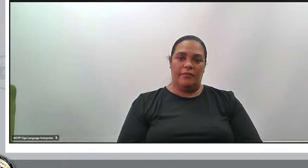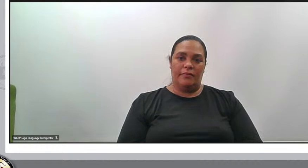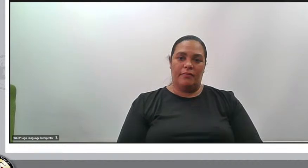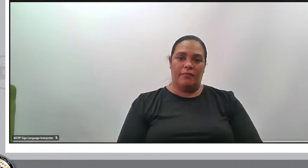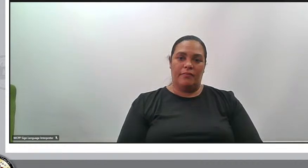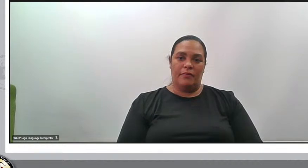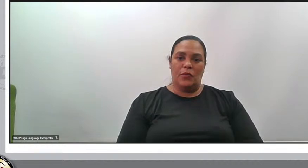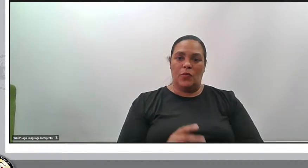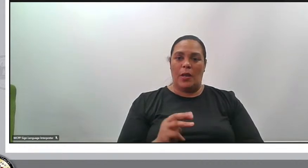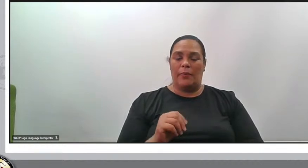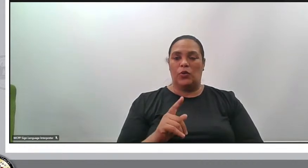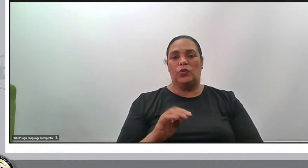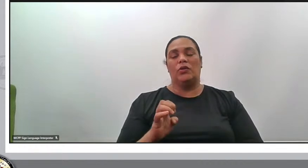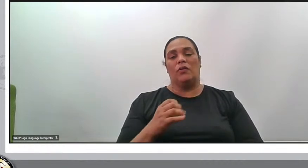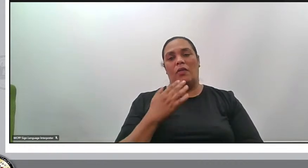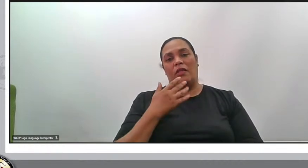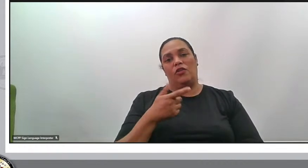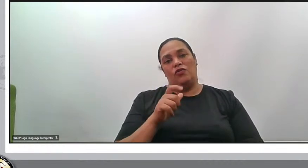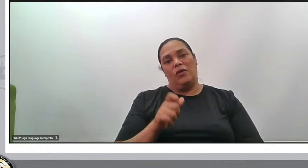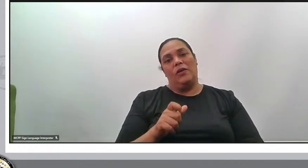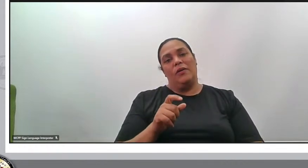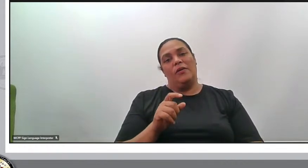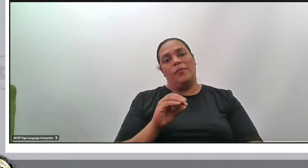You're on mute. Thank you, Chechi.